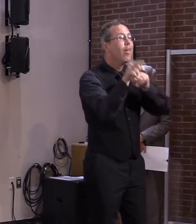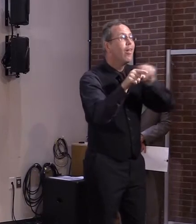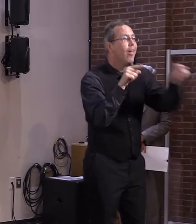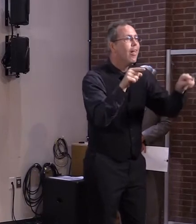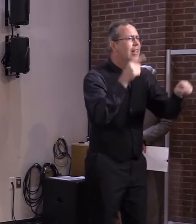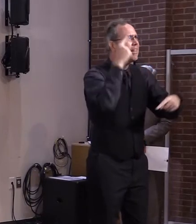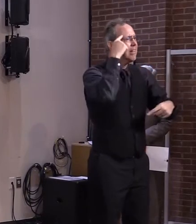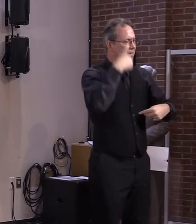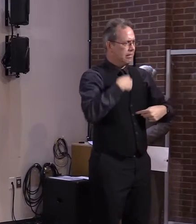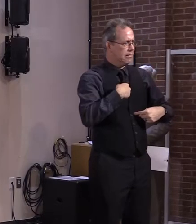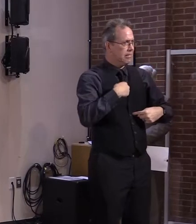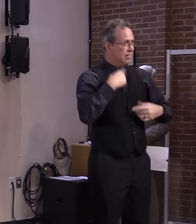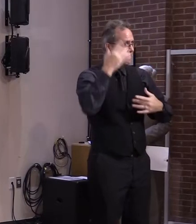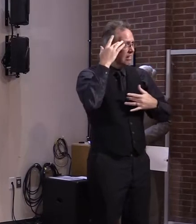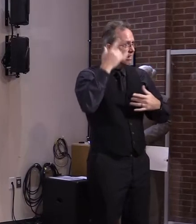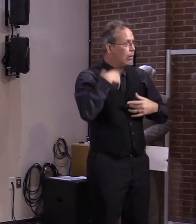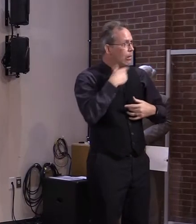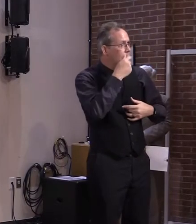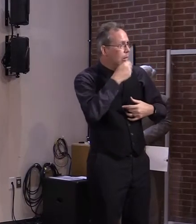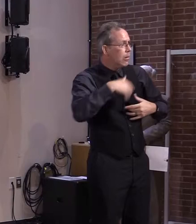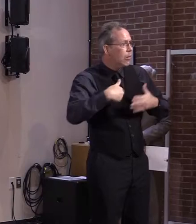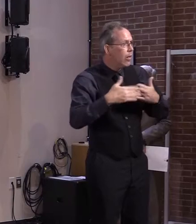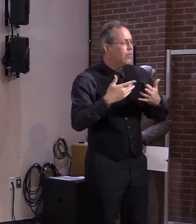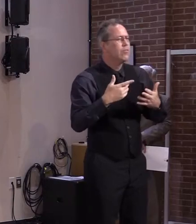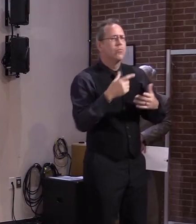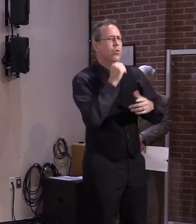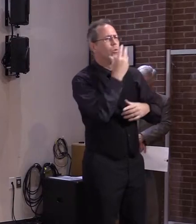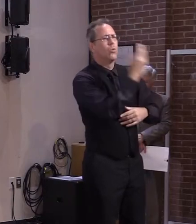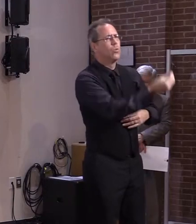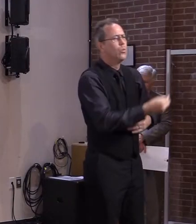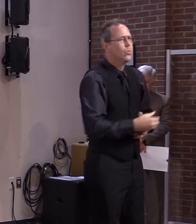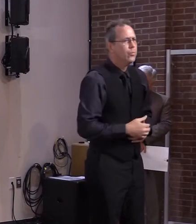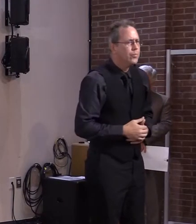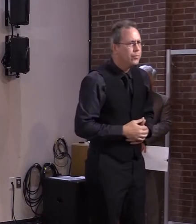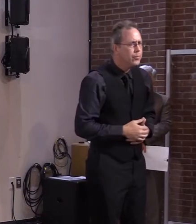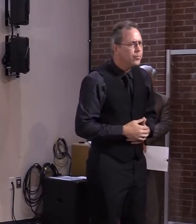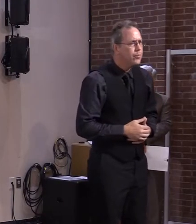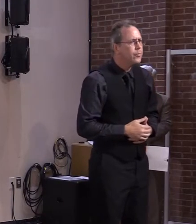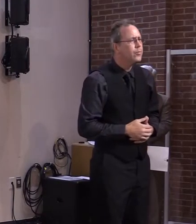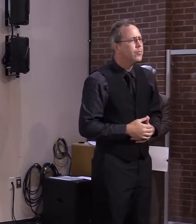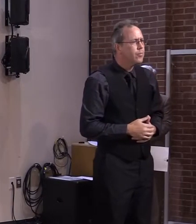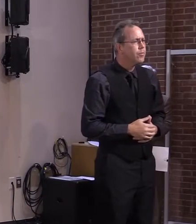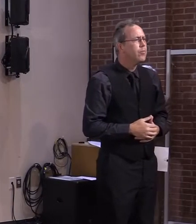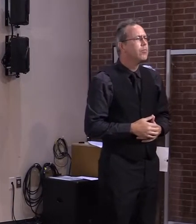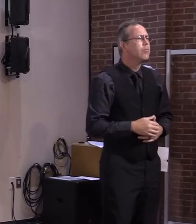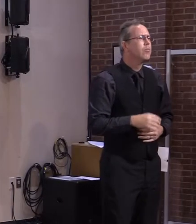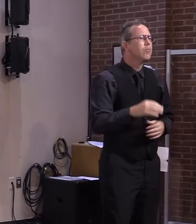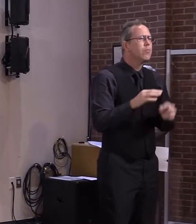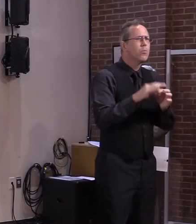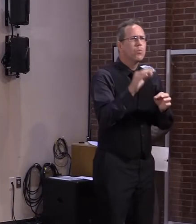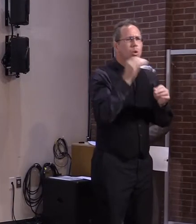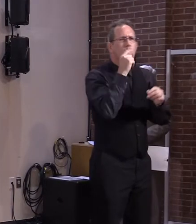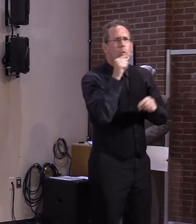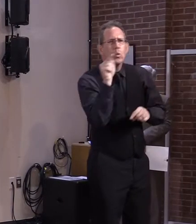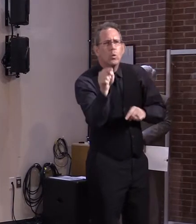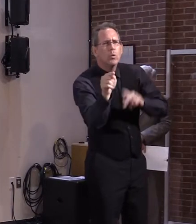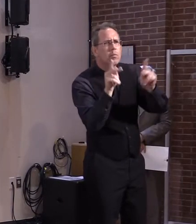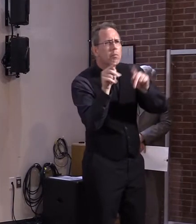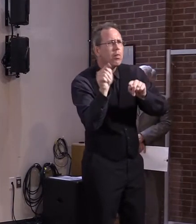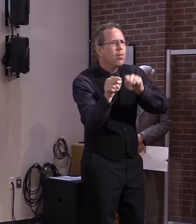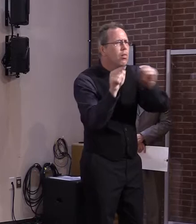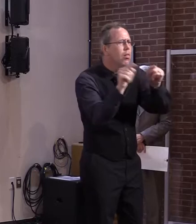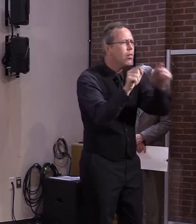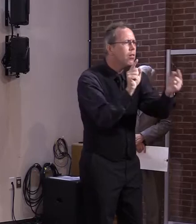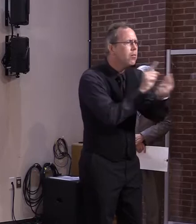It also includes understanding who the most vulnerable are, who is actually at risk of having a severe case,